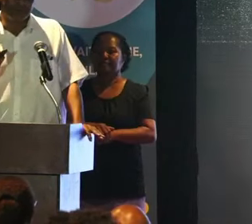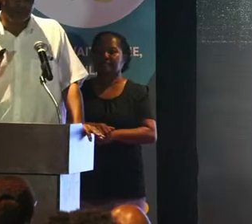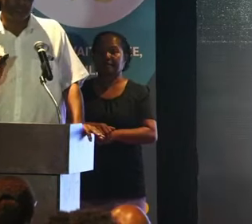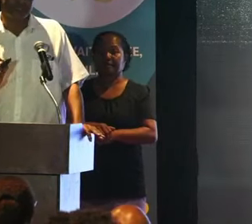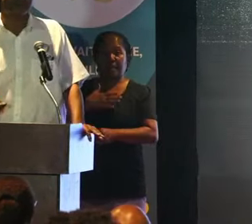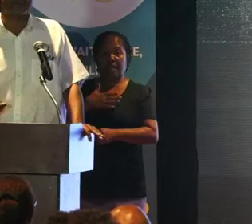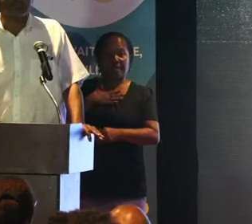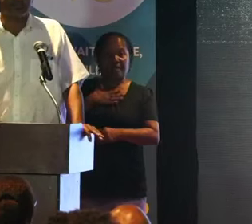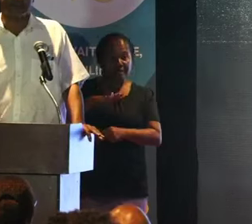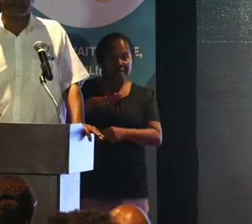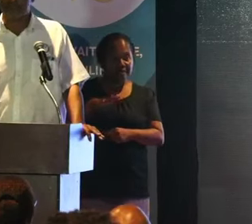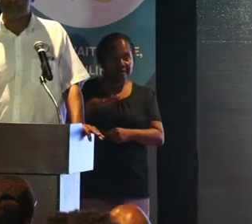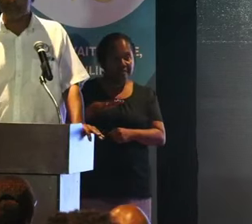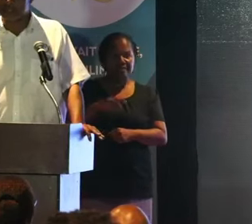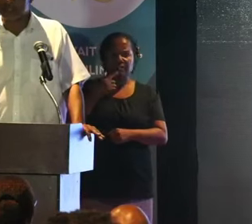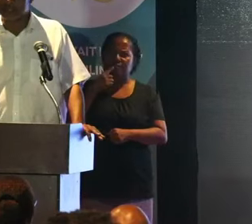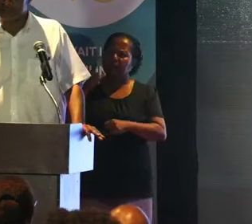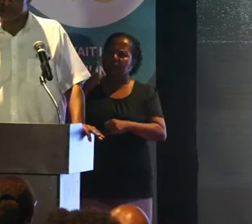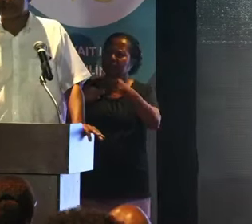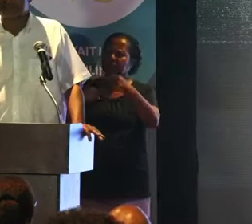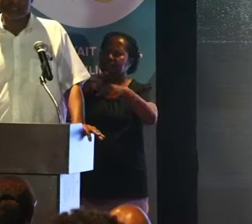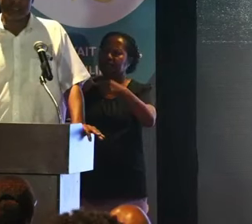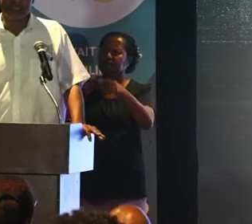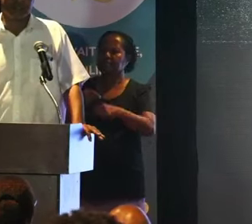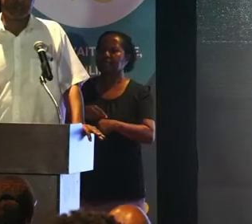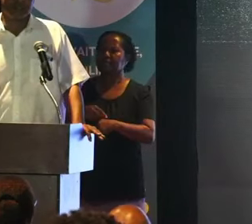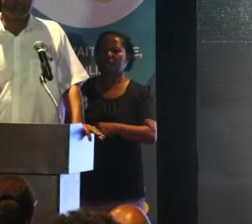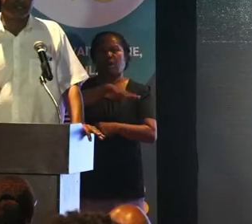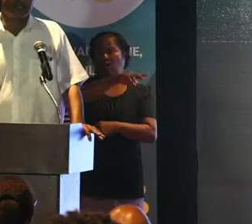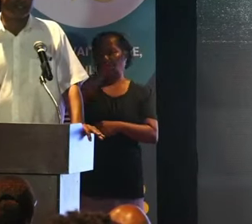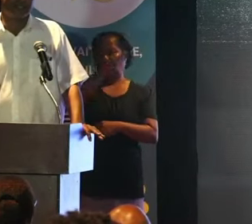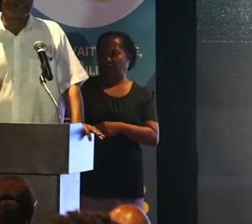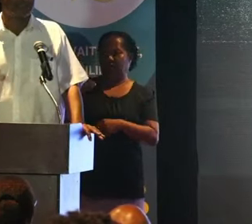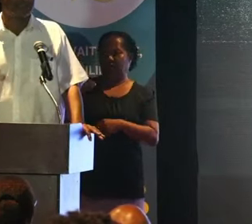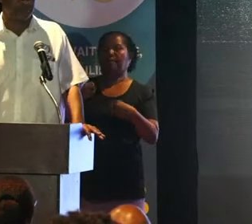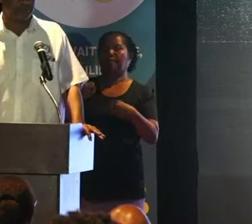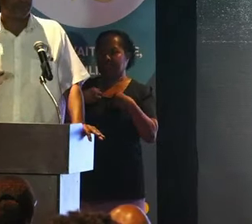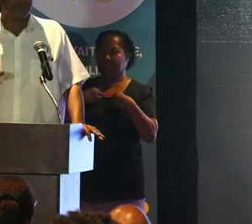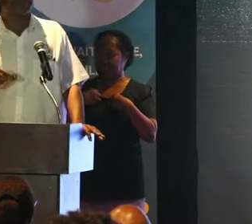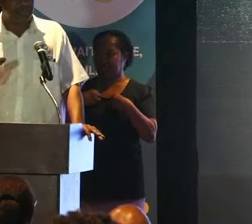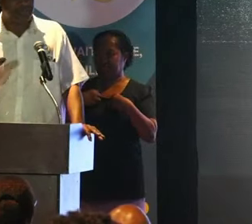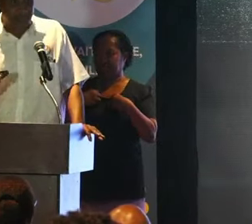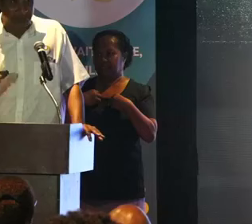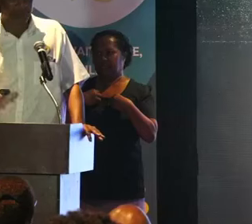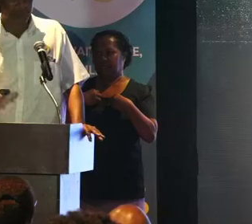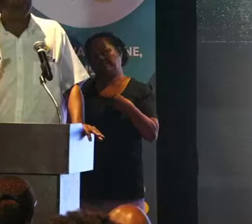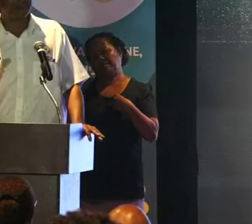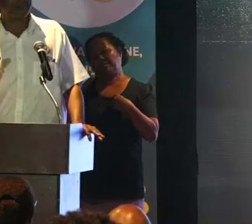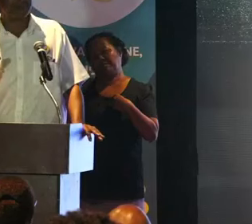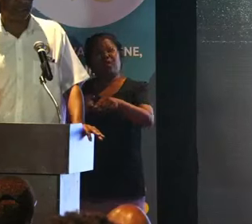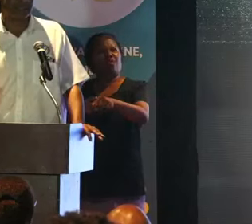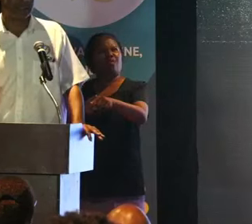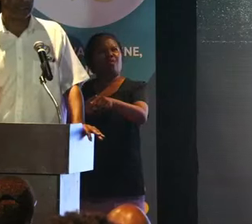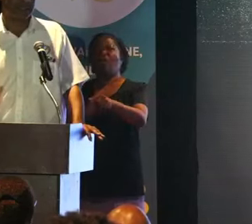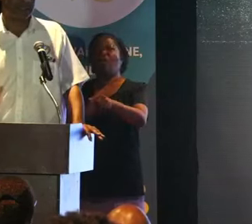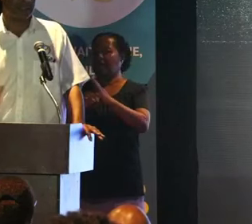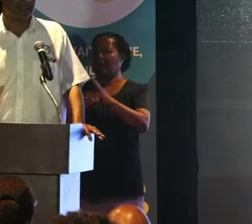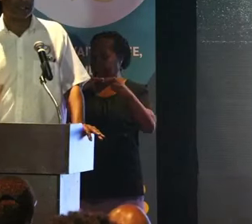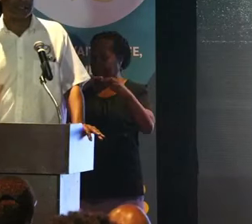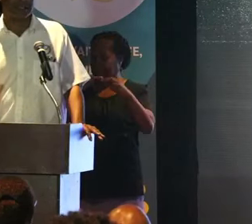to stress that from the start, because you are business, and some of you may be running businesses or managing